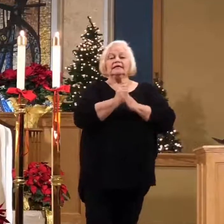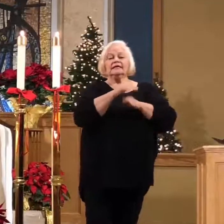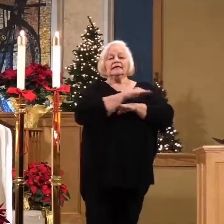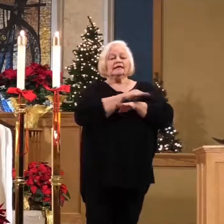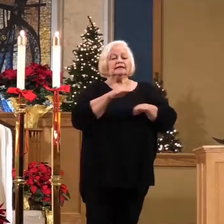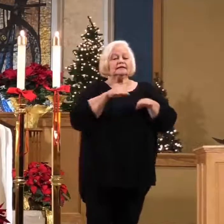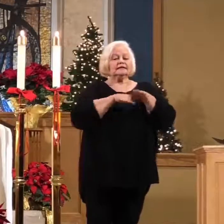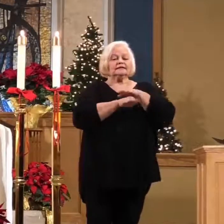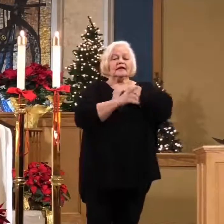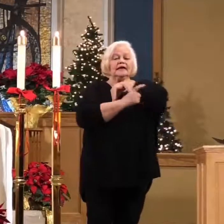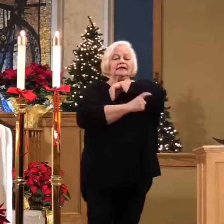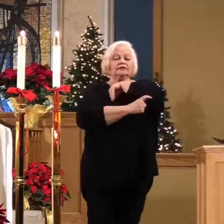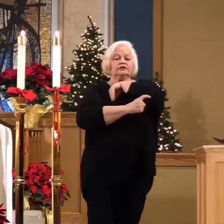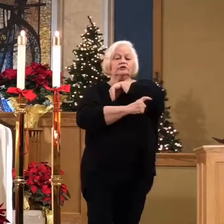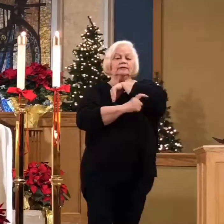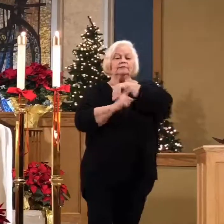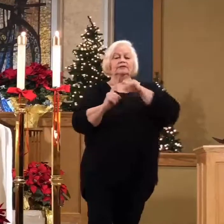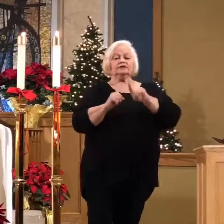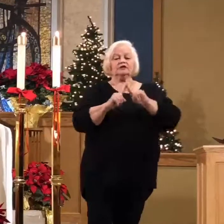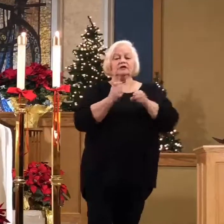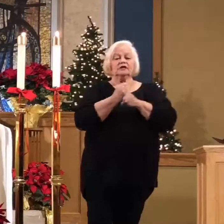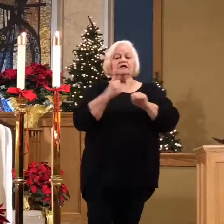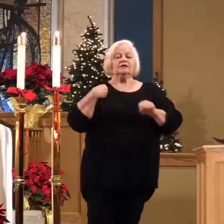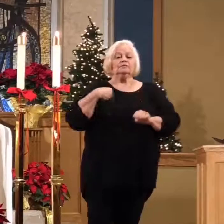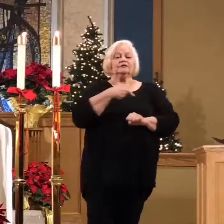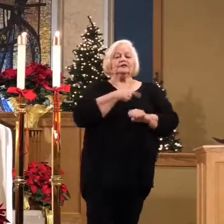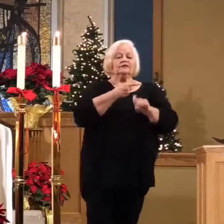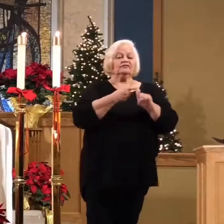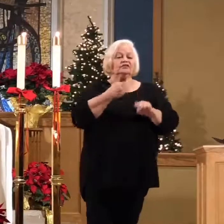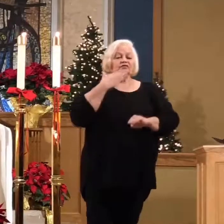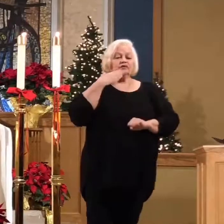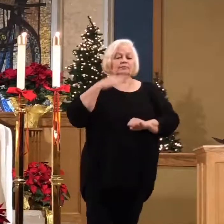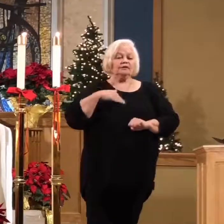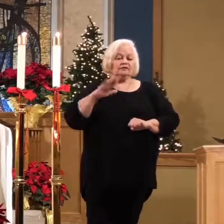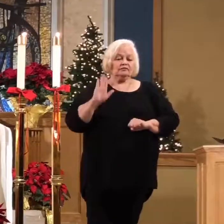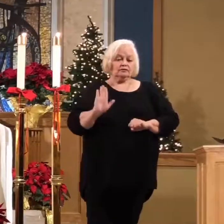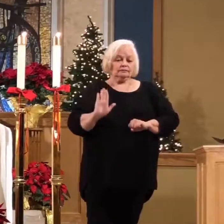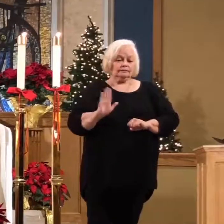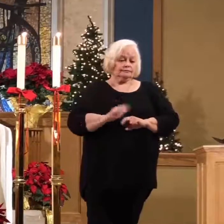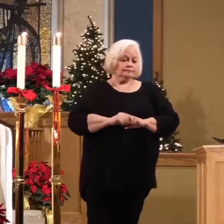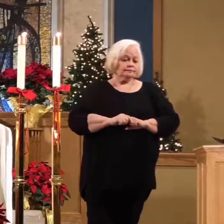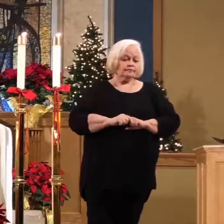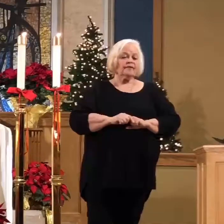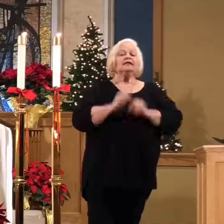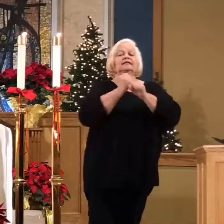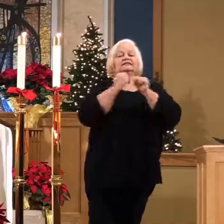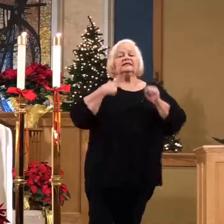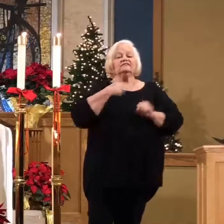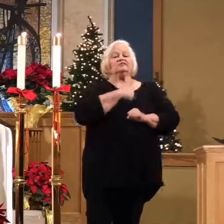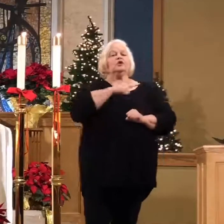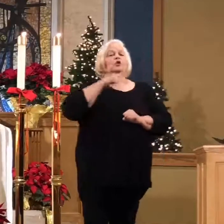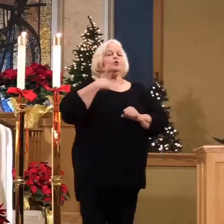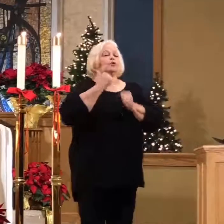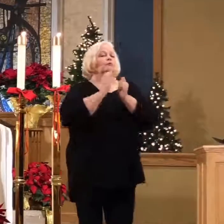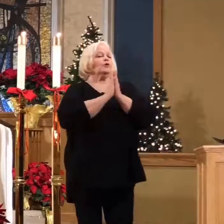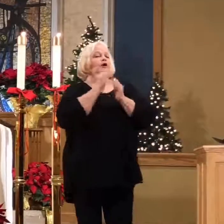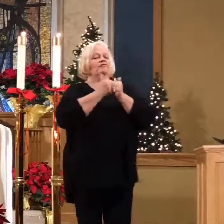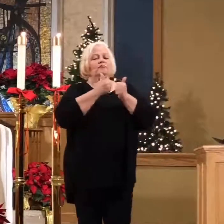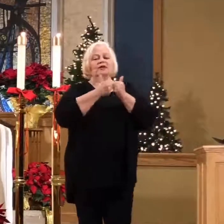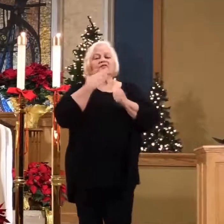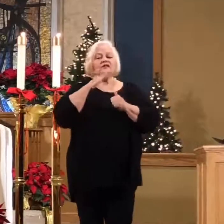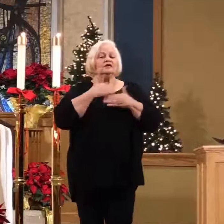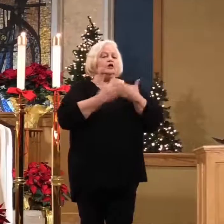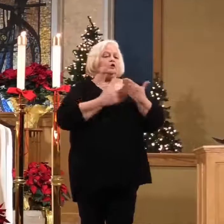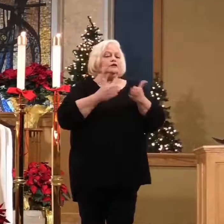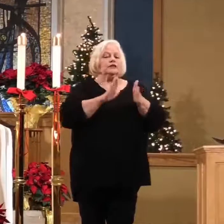us. And lead us not into temptation, but deliver us from evil. Deliver us, Lord, we pray, from every evil. Graciously